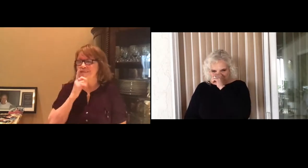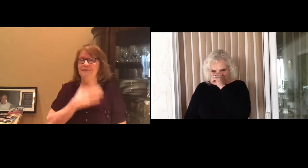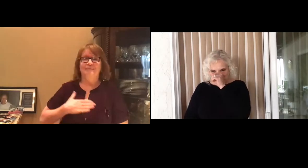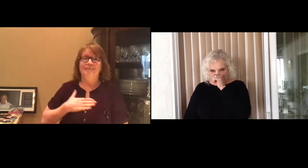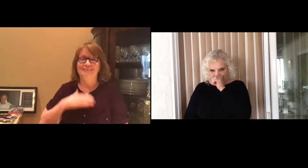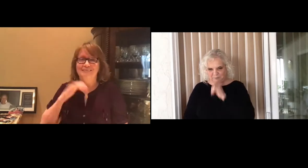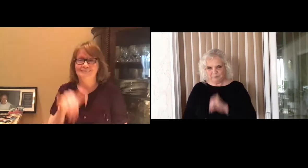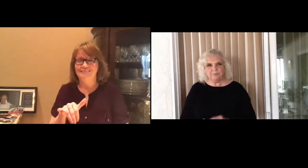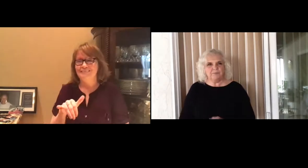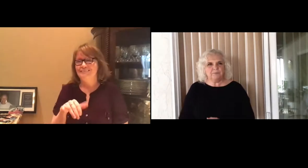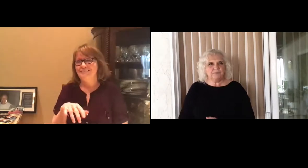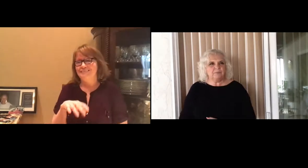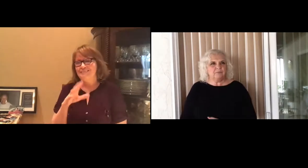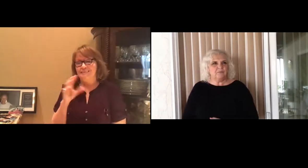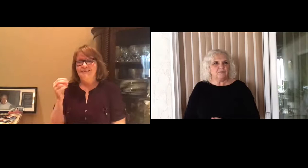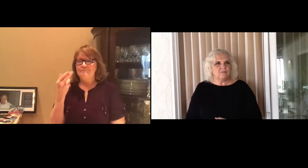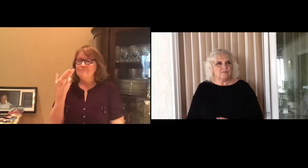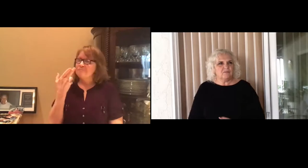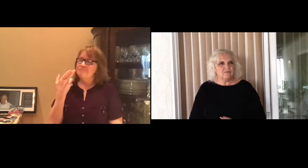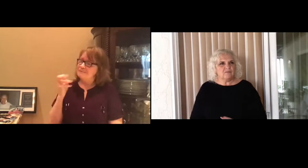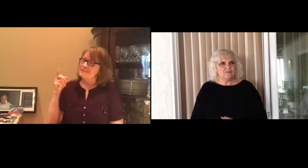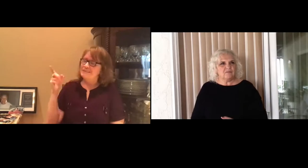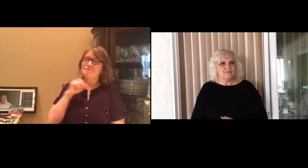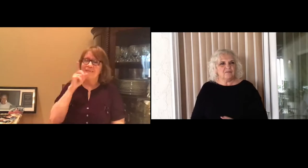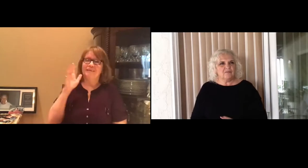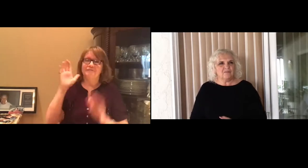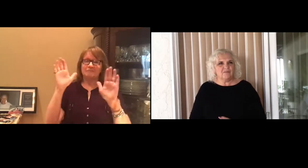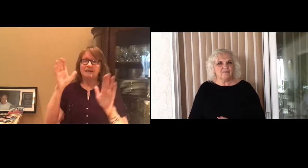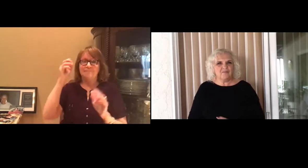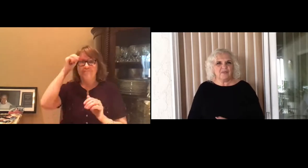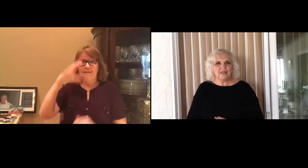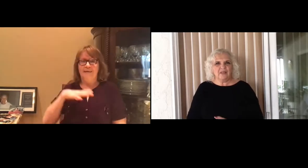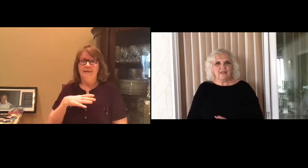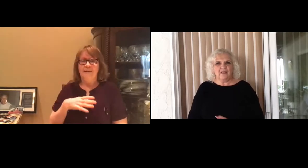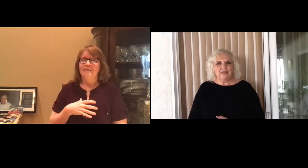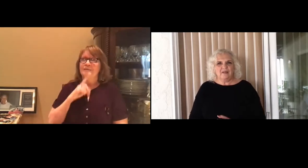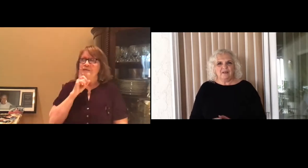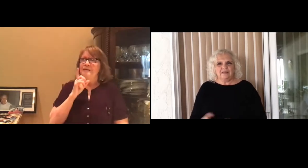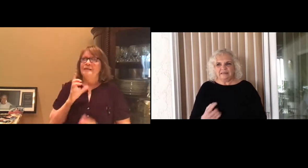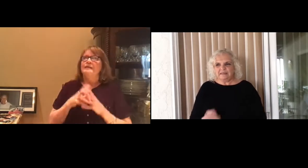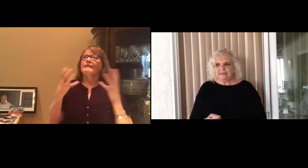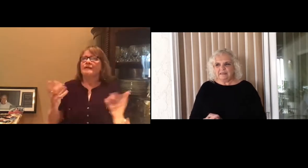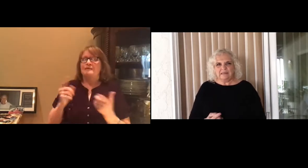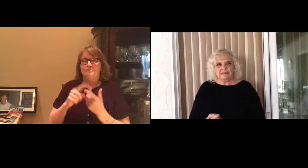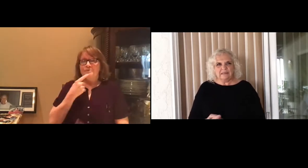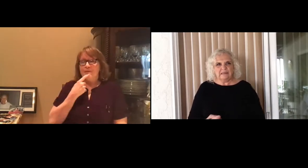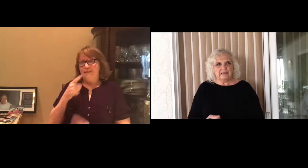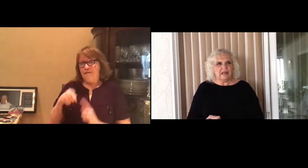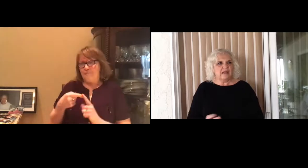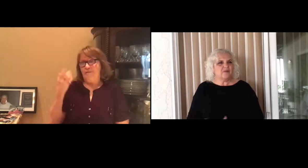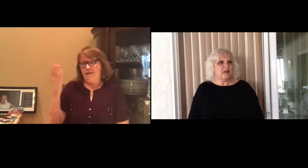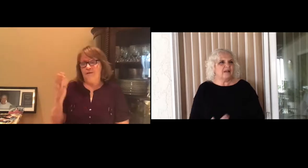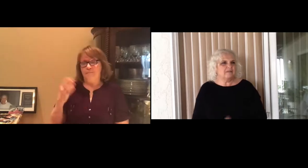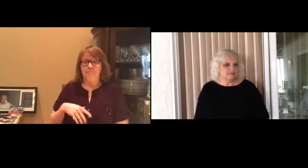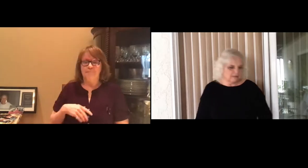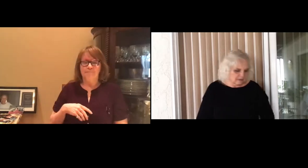And he was a great man. There's so much to be said about him, but it's hard for me to put it